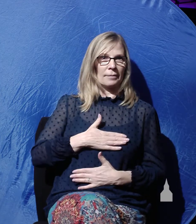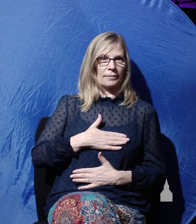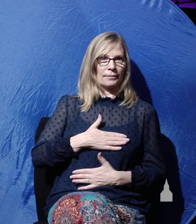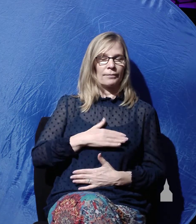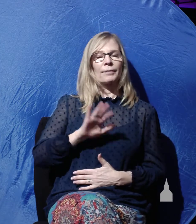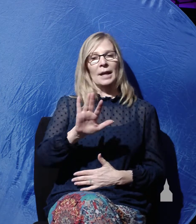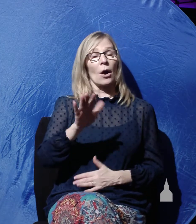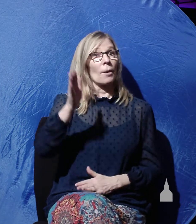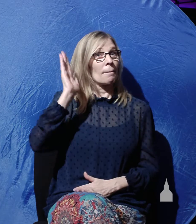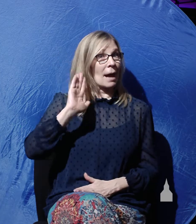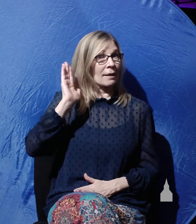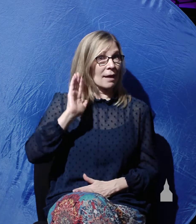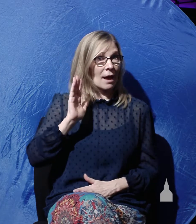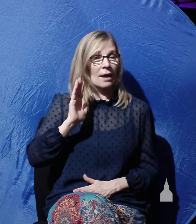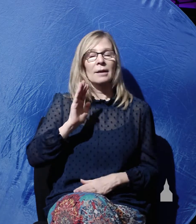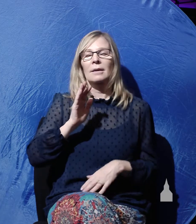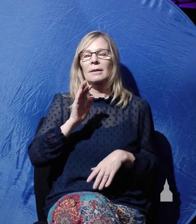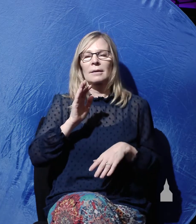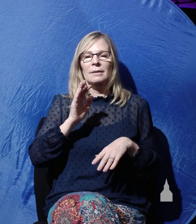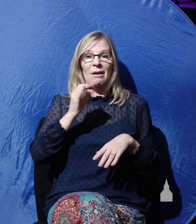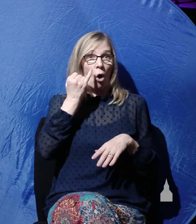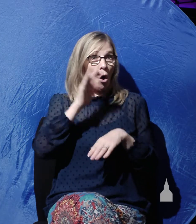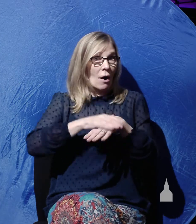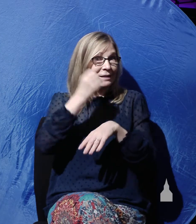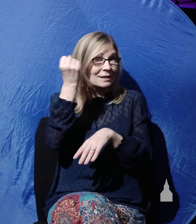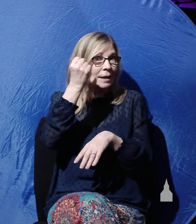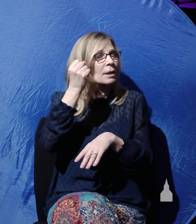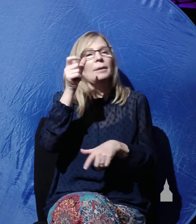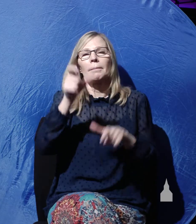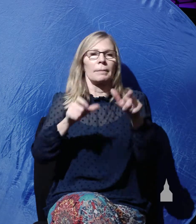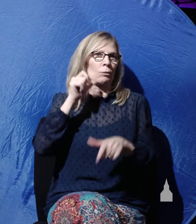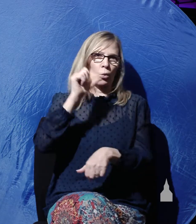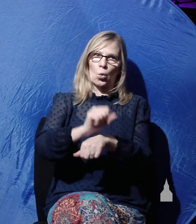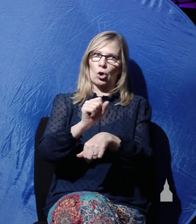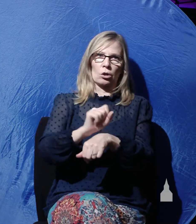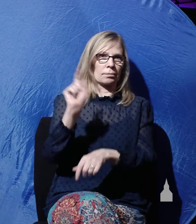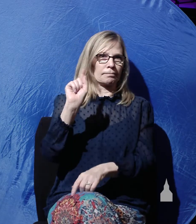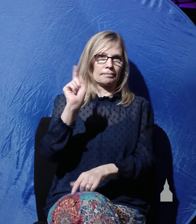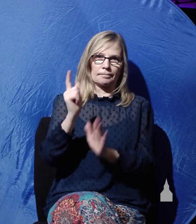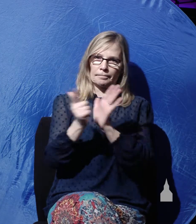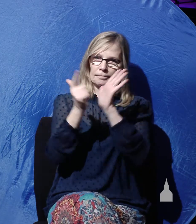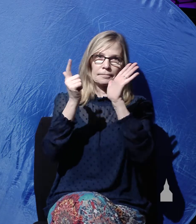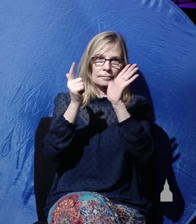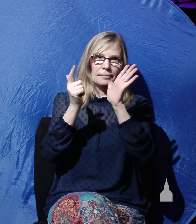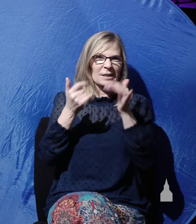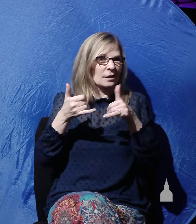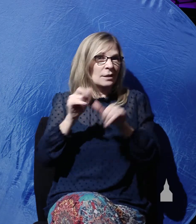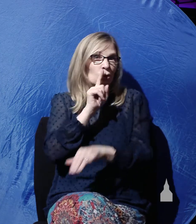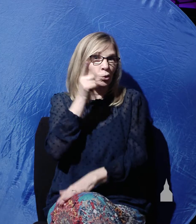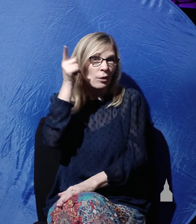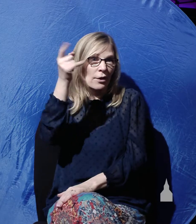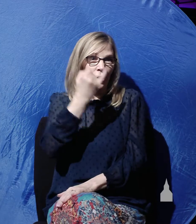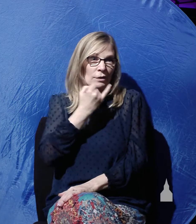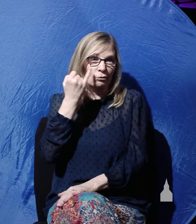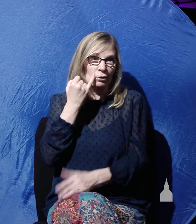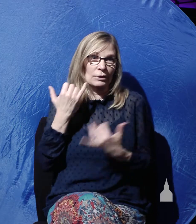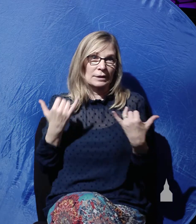on the Sabbath. In fact, for the most part, that is still true in Israel today. So the task then of burying